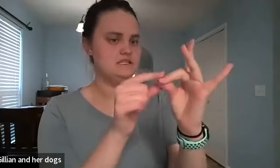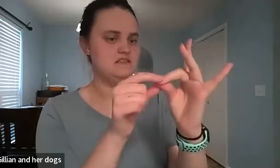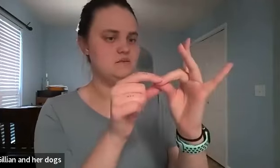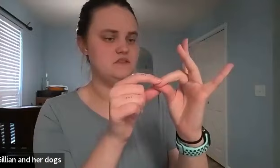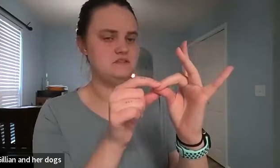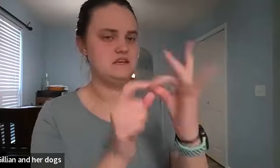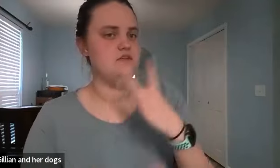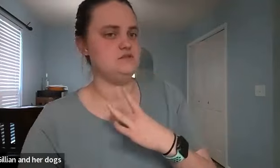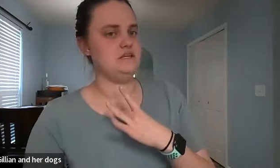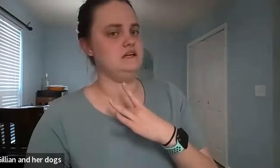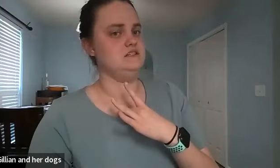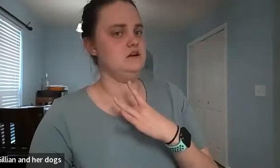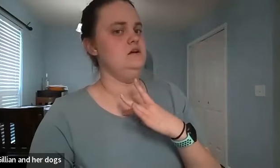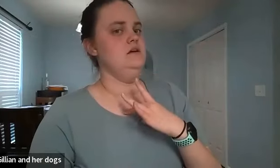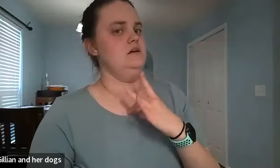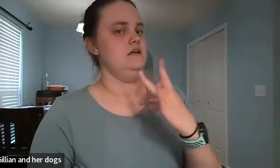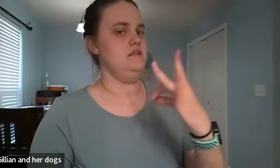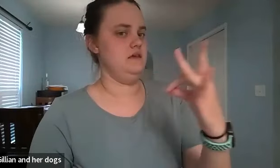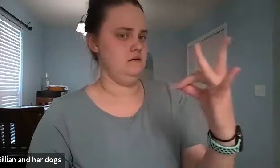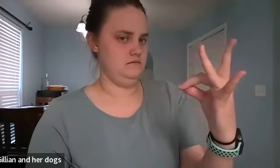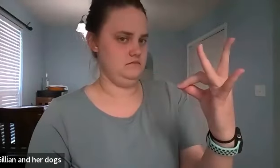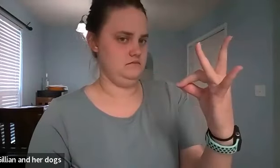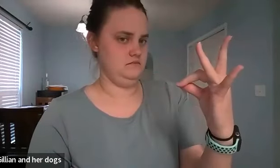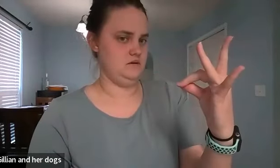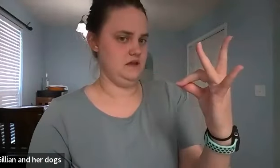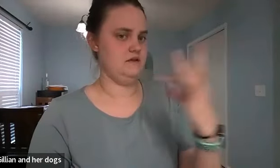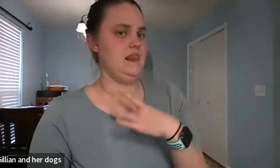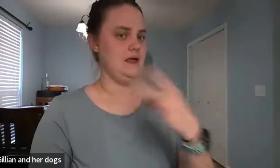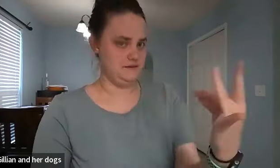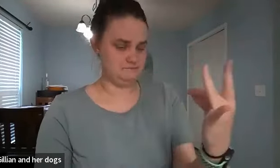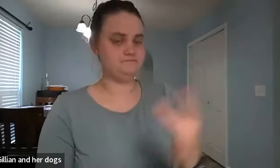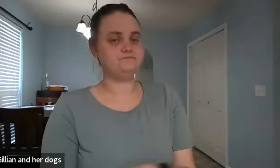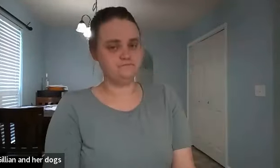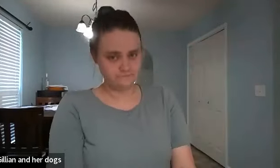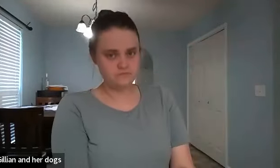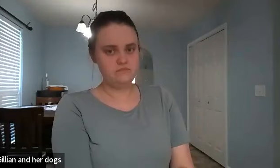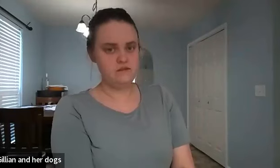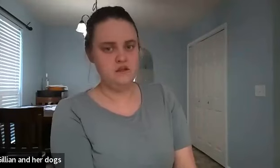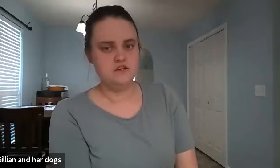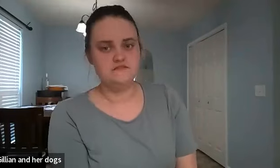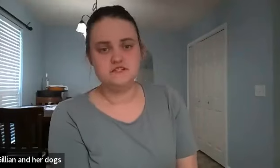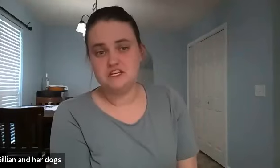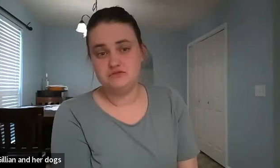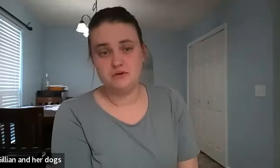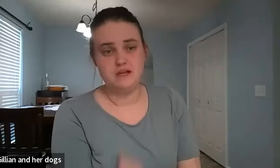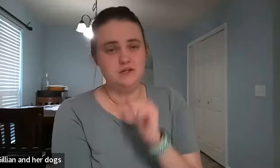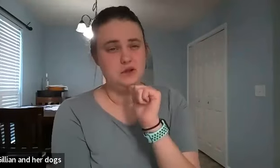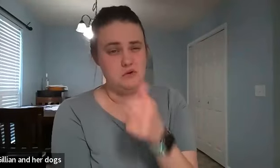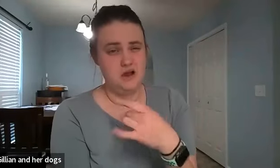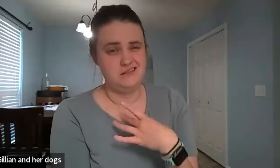end them with them together. So it's like I start and then they come together like. So if you're saying you don't like, you would go not